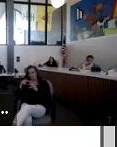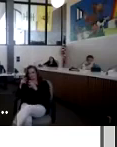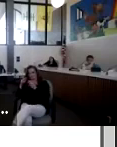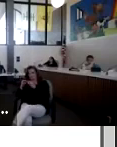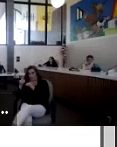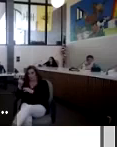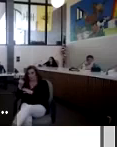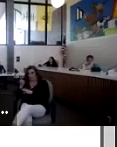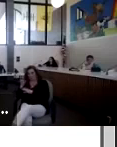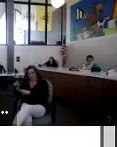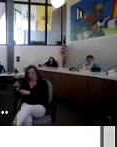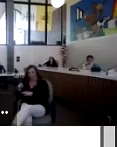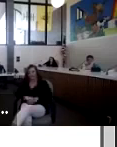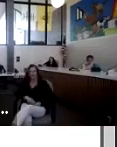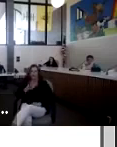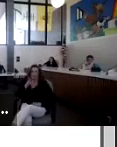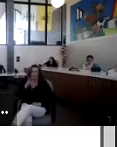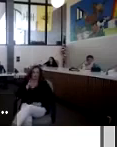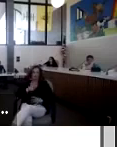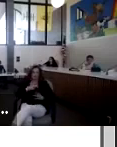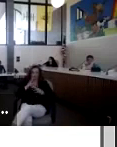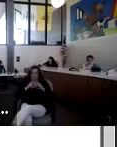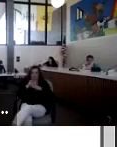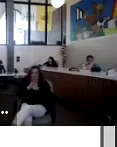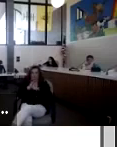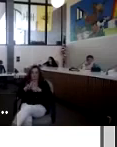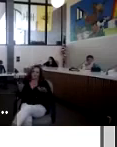And as you can see, the building is not,